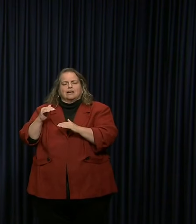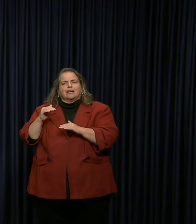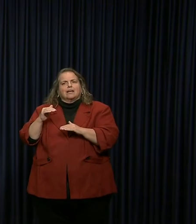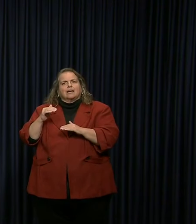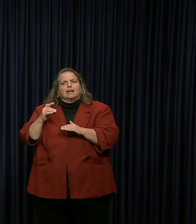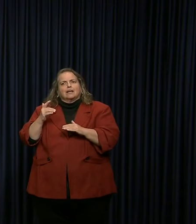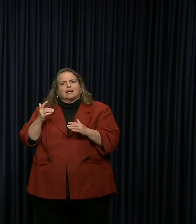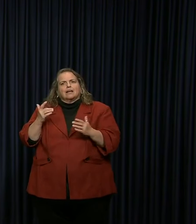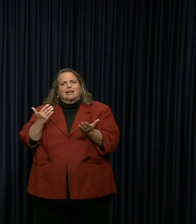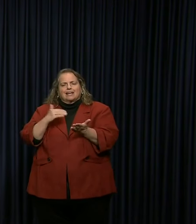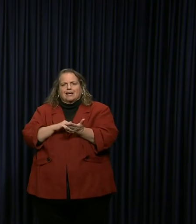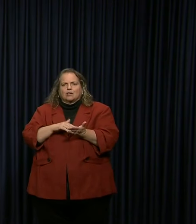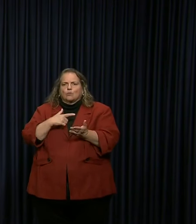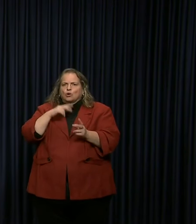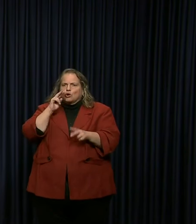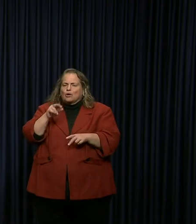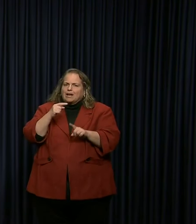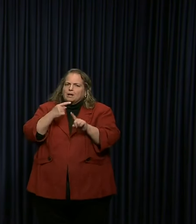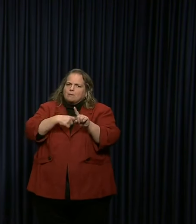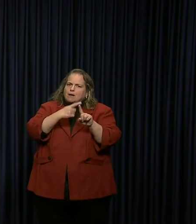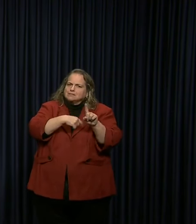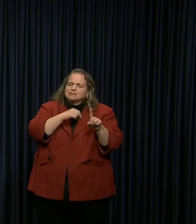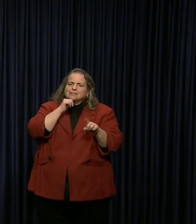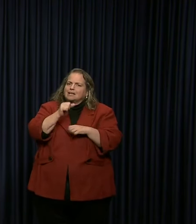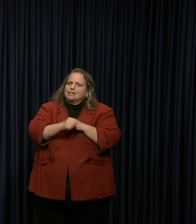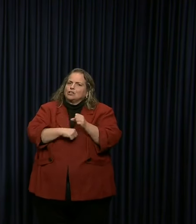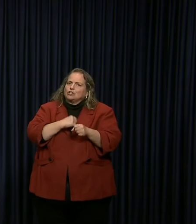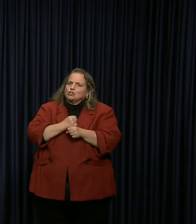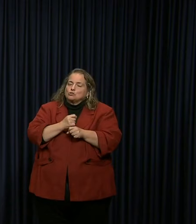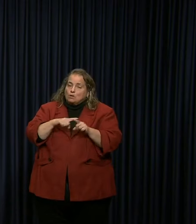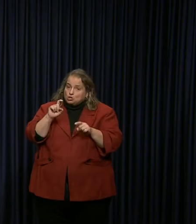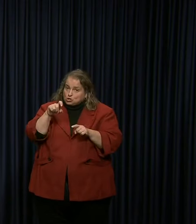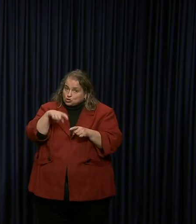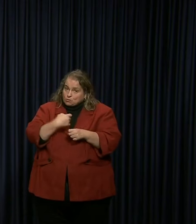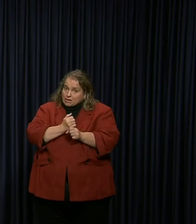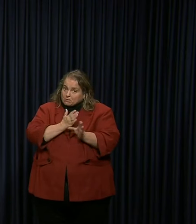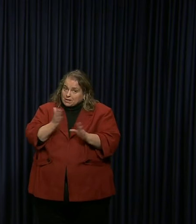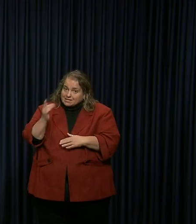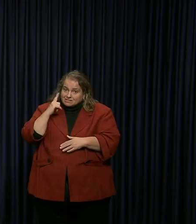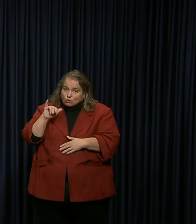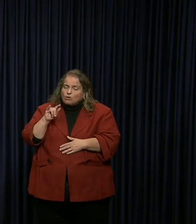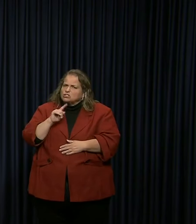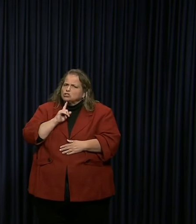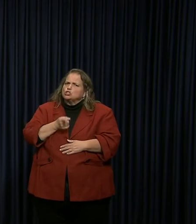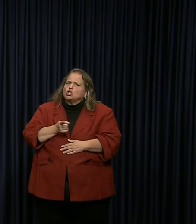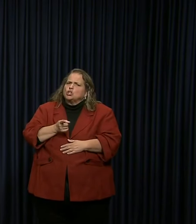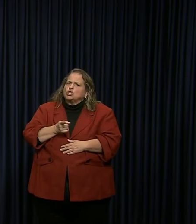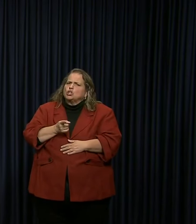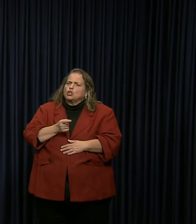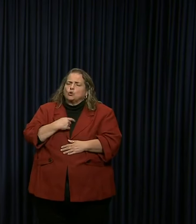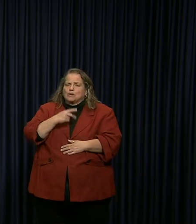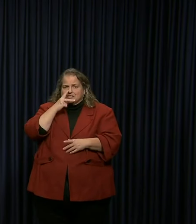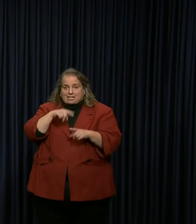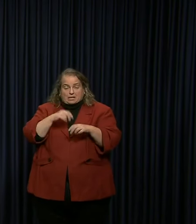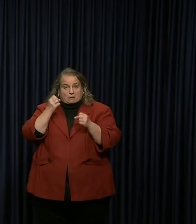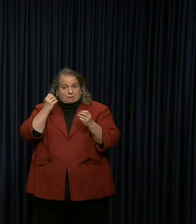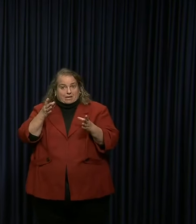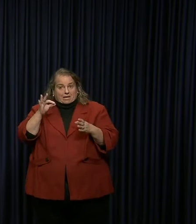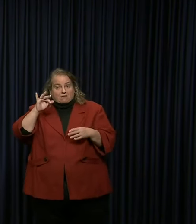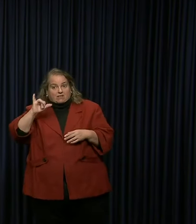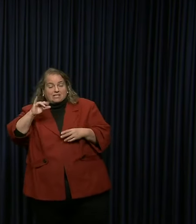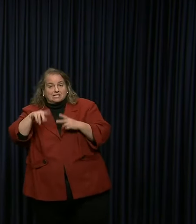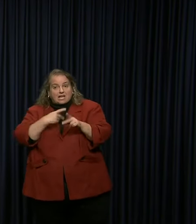of them. Again, we're looking at months, not years, but should you make plans for it? Sure. We've seen in many of these pandemics that there's a